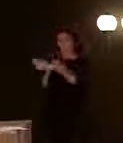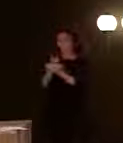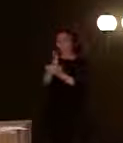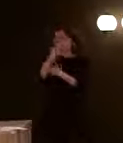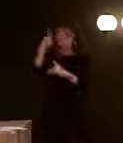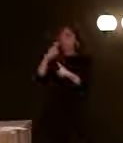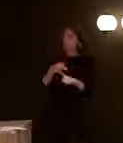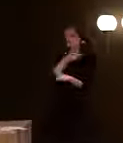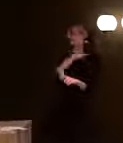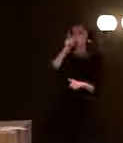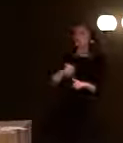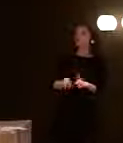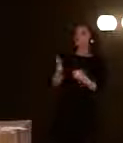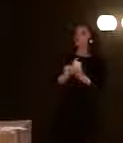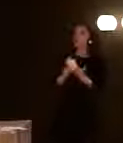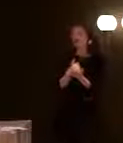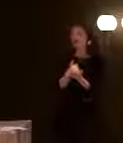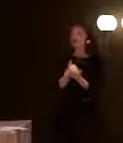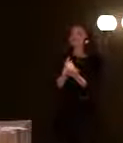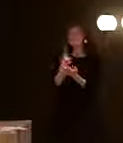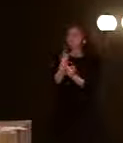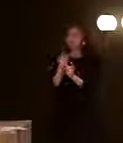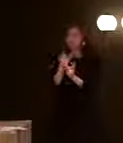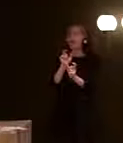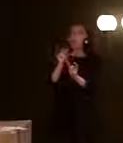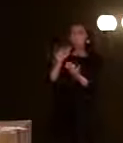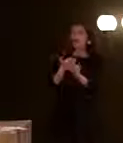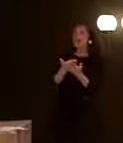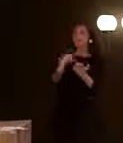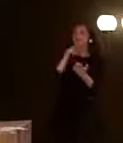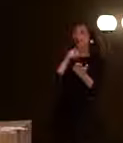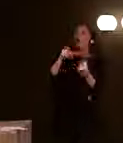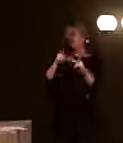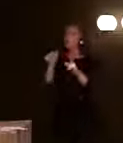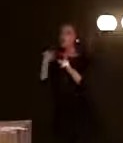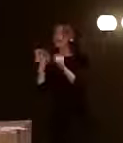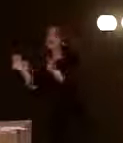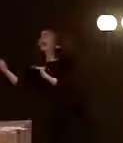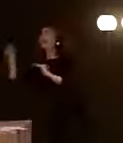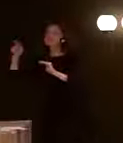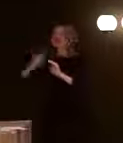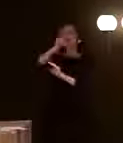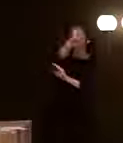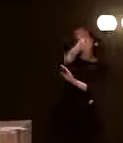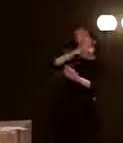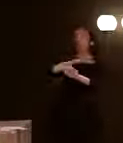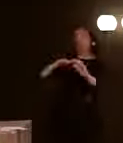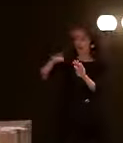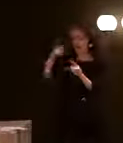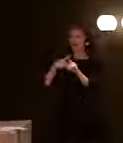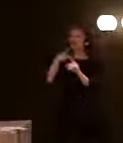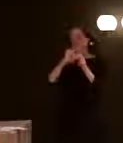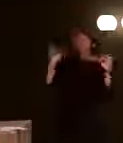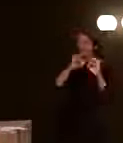correct sentences to describe where they've been. Another option is to just give them the first place to visit